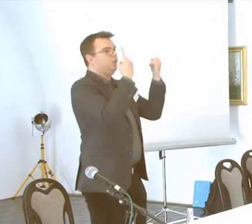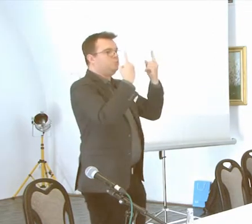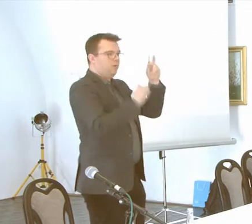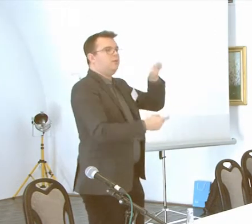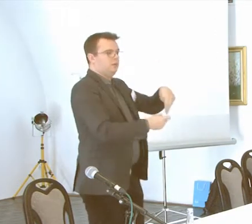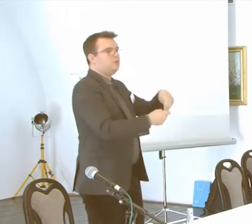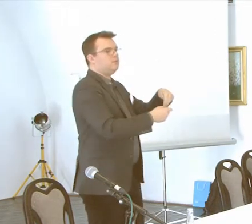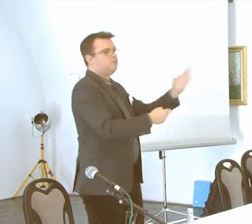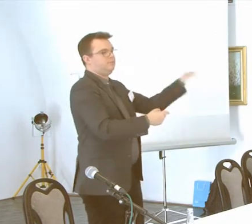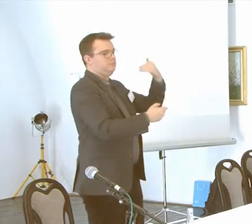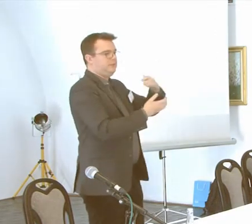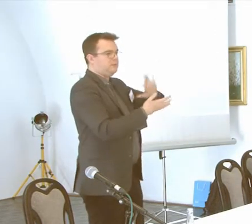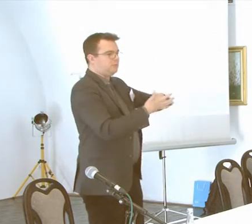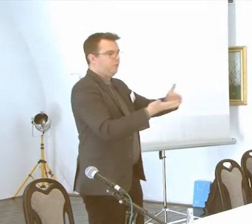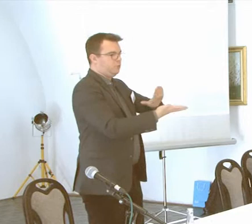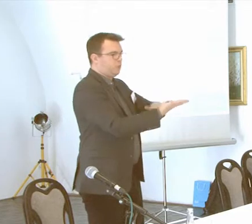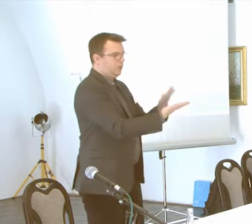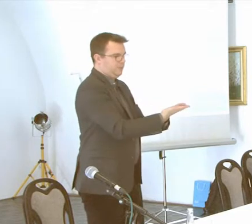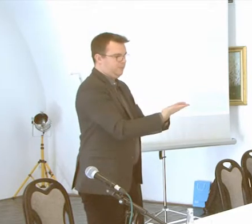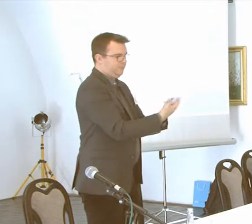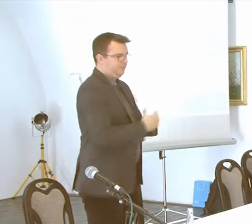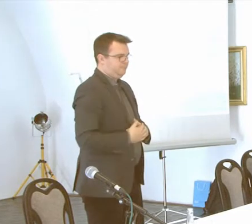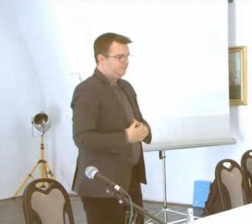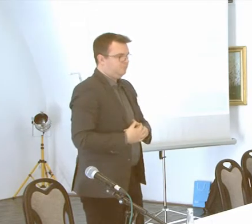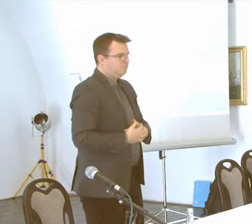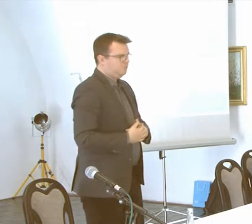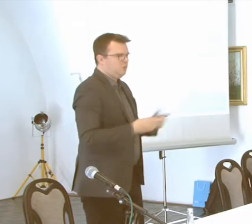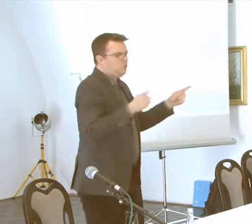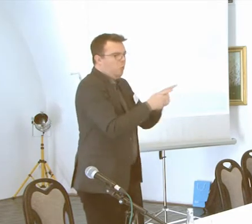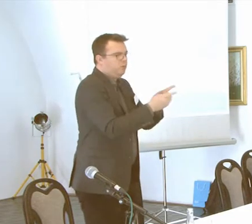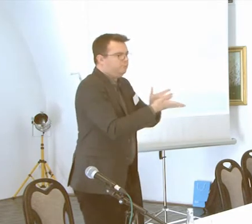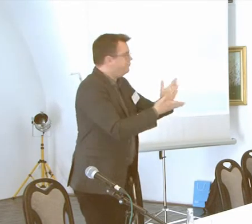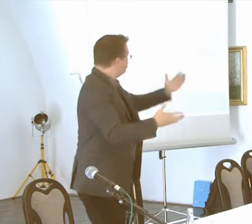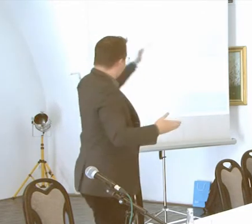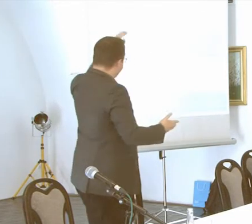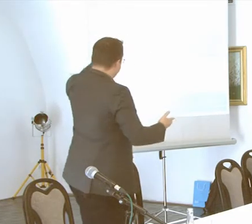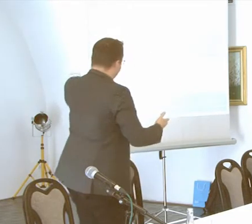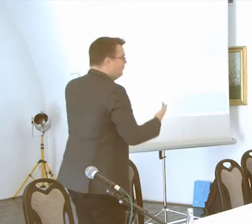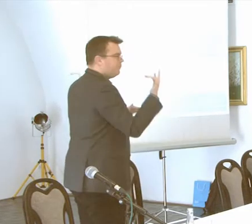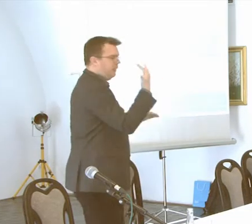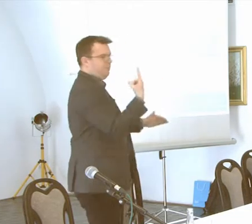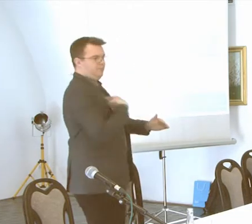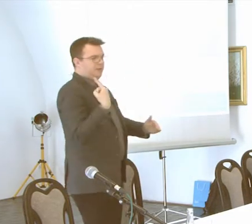In acute situation, as I said before, you can order a sign language interpreter for free. That's